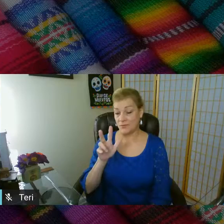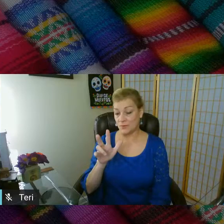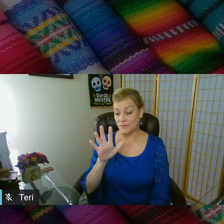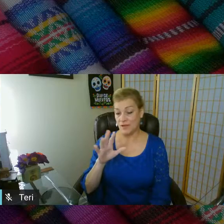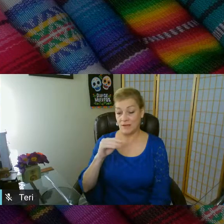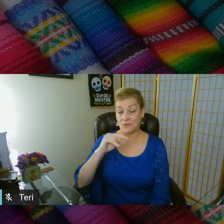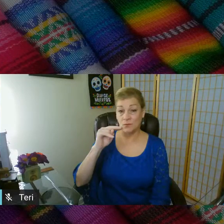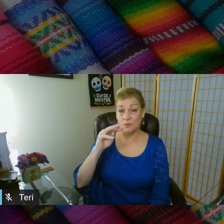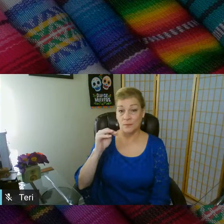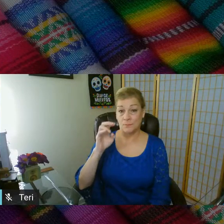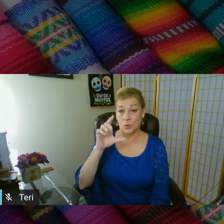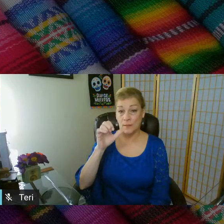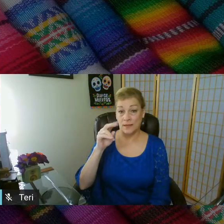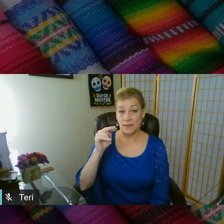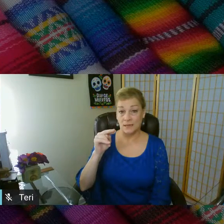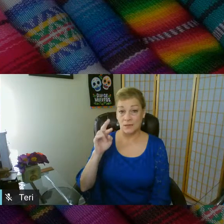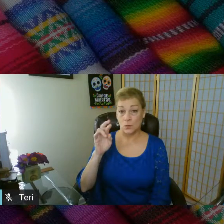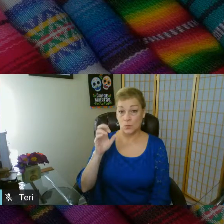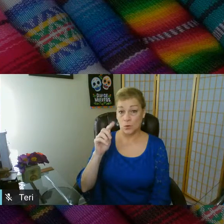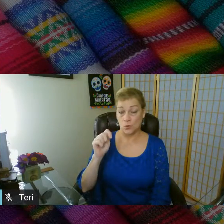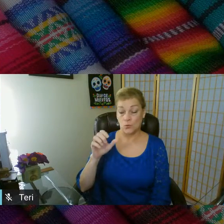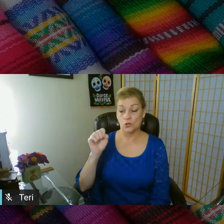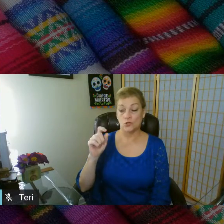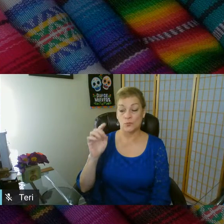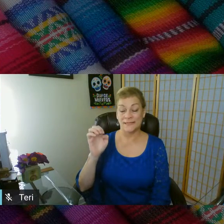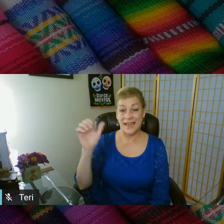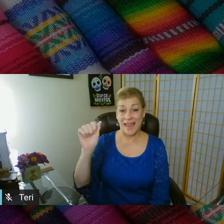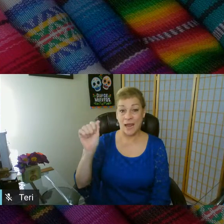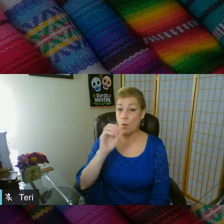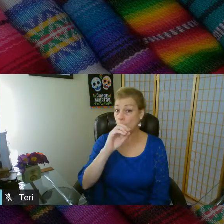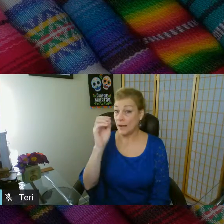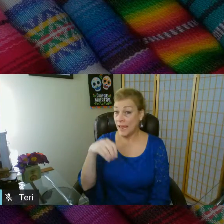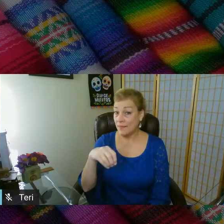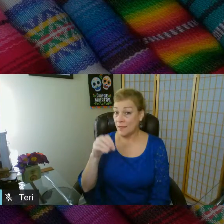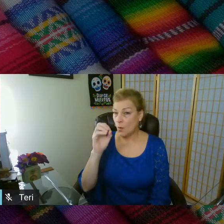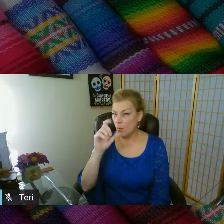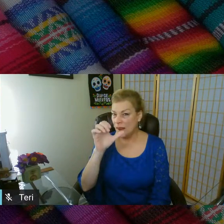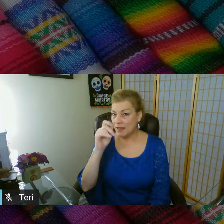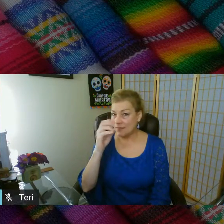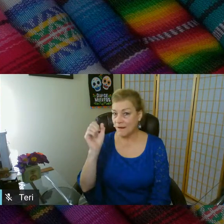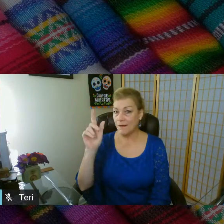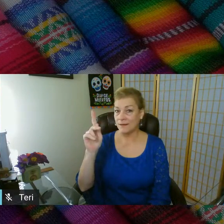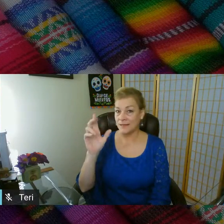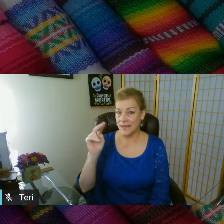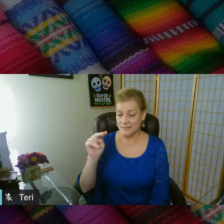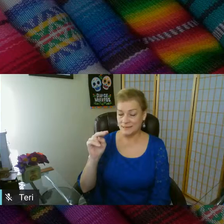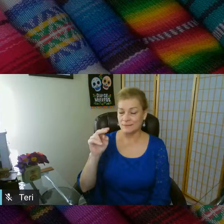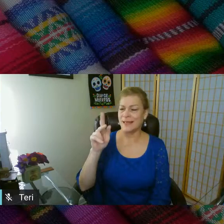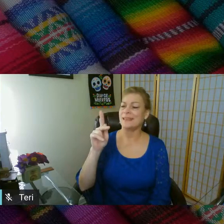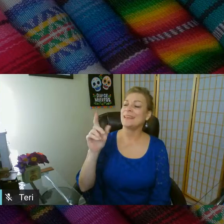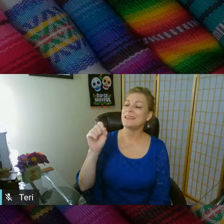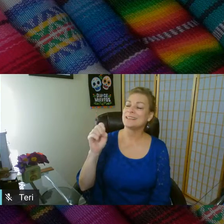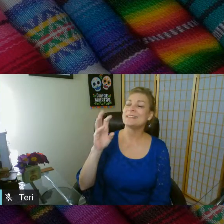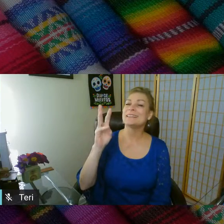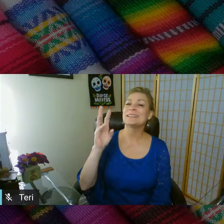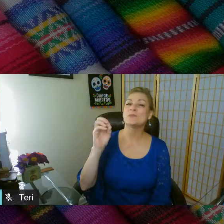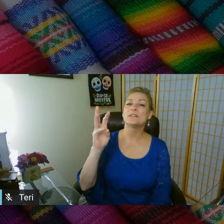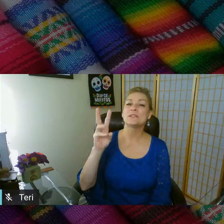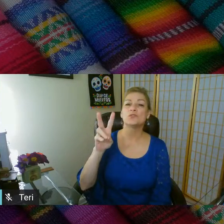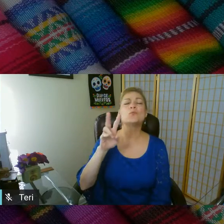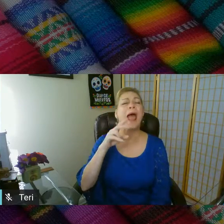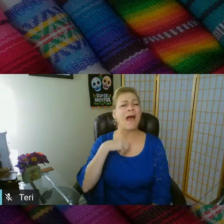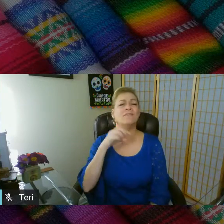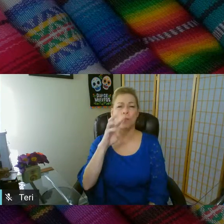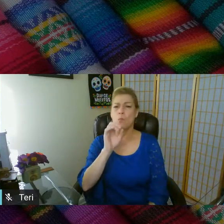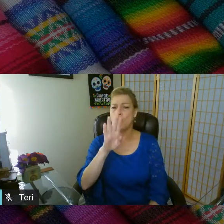Merlin Road, Suite A in Olathe, Kansas, 66062. All that information is on our website and is also provided